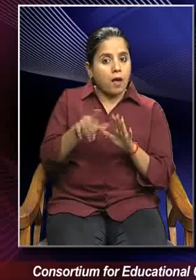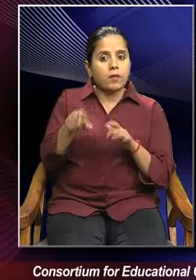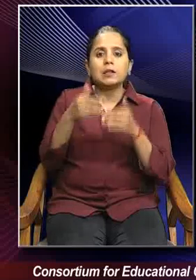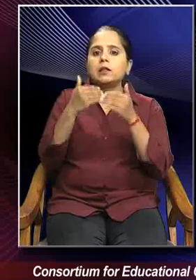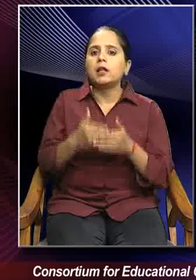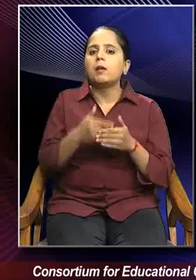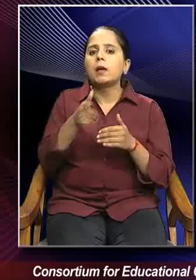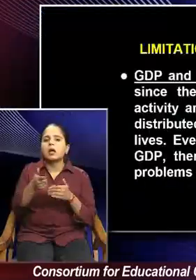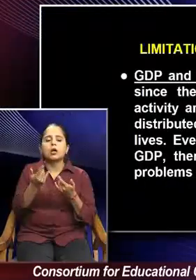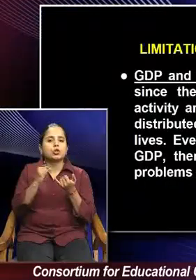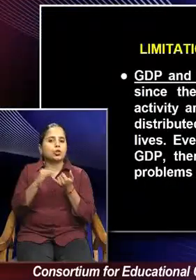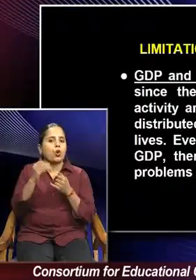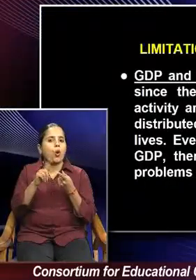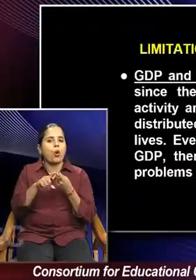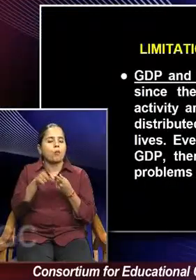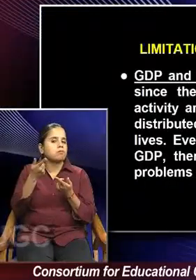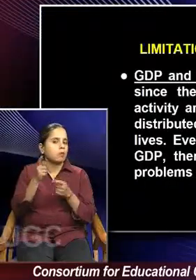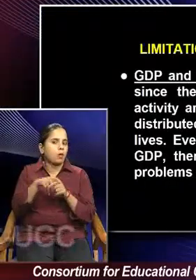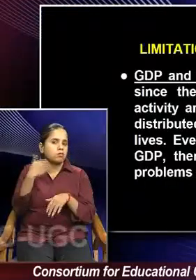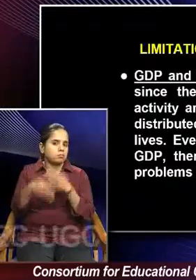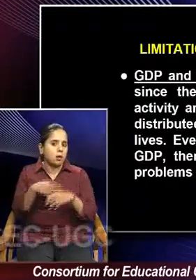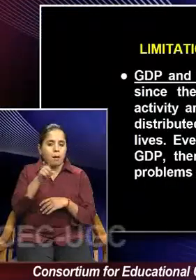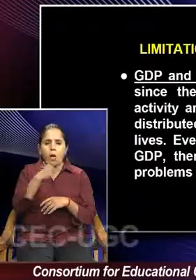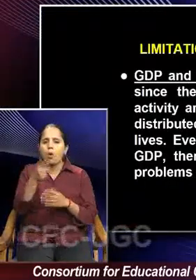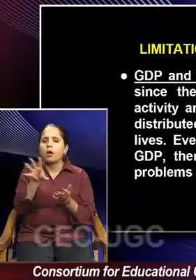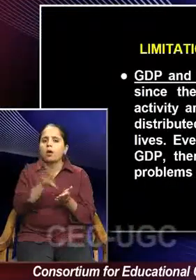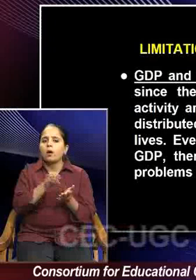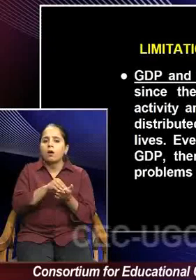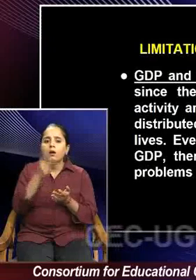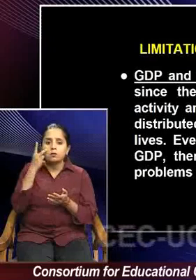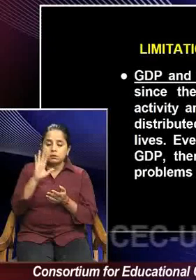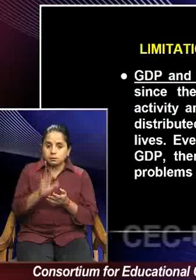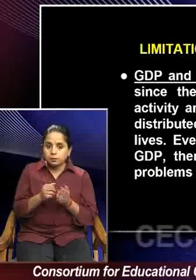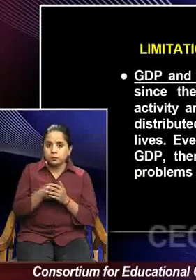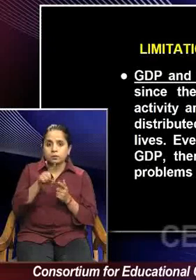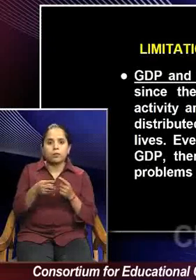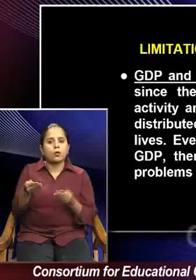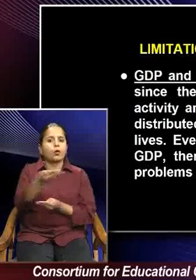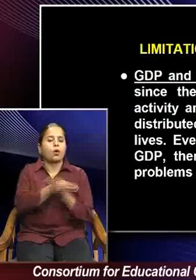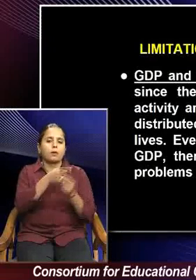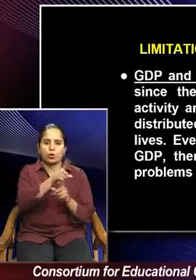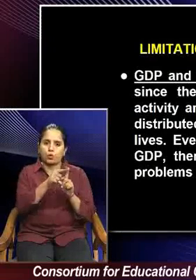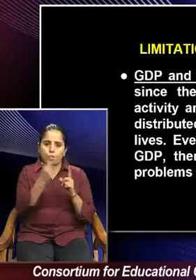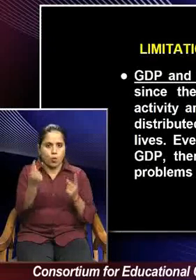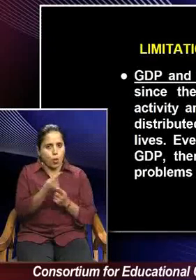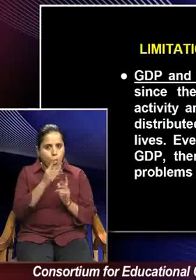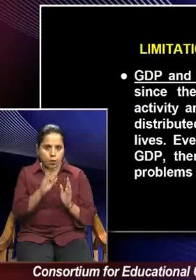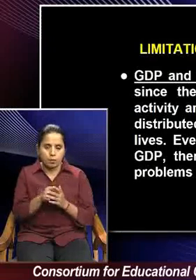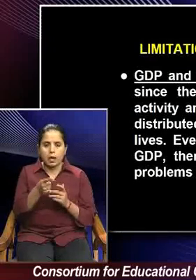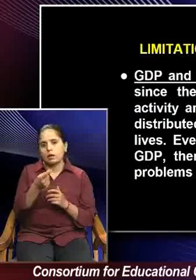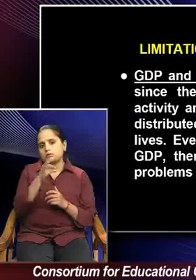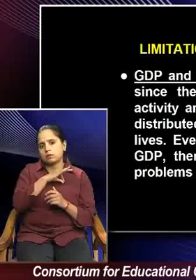limited scope since they only record the economic activity and the